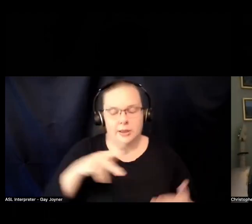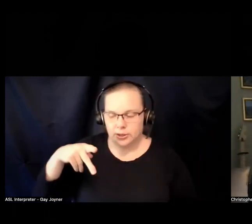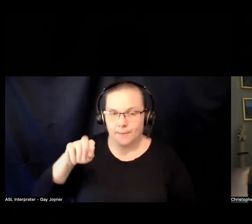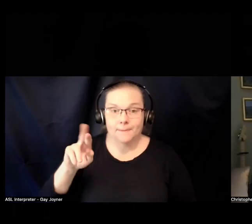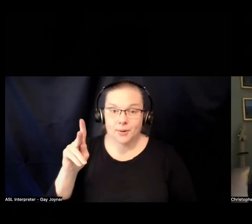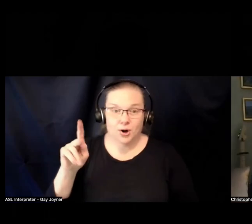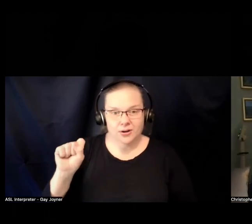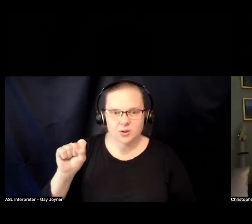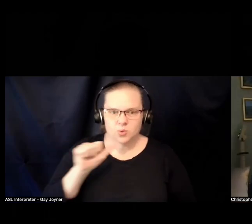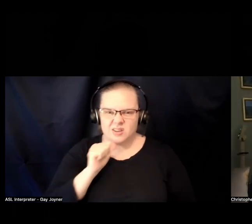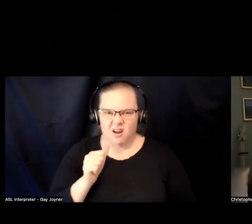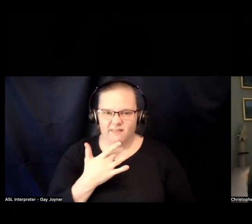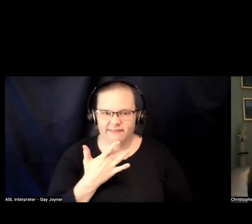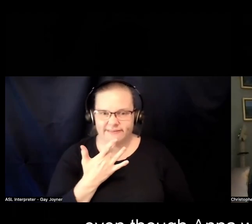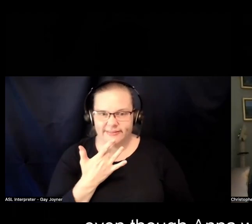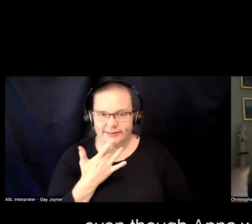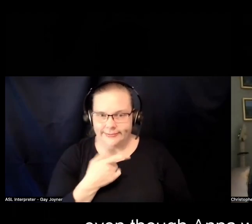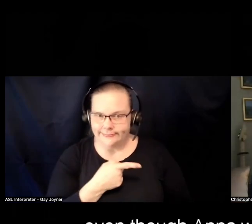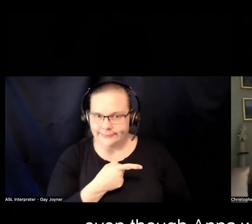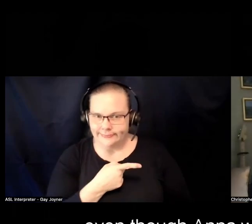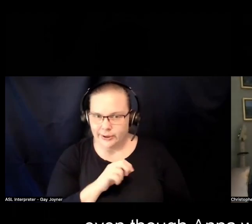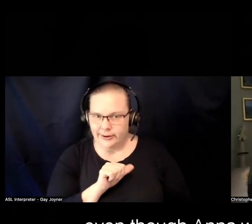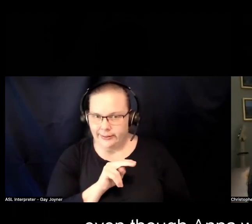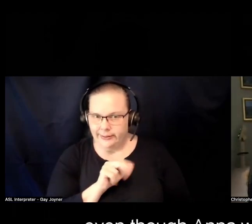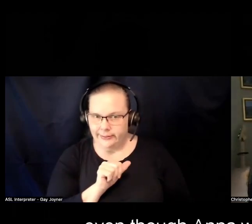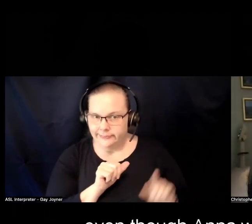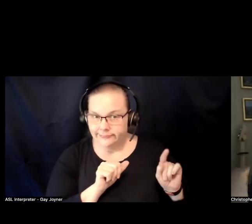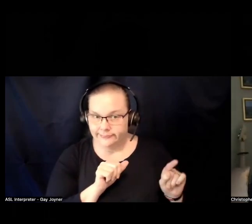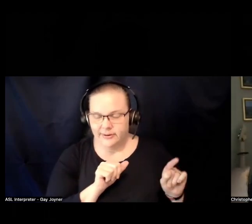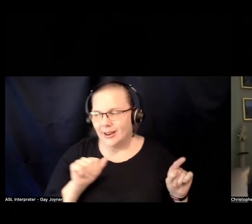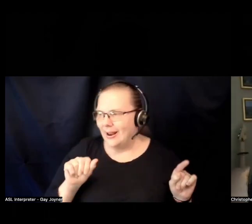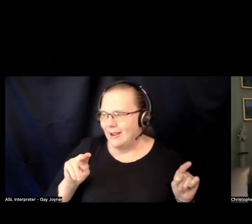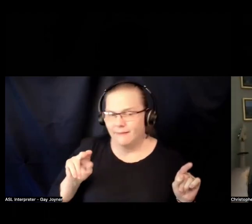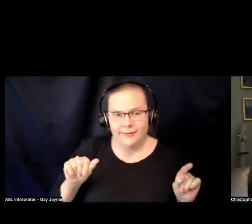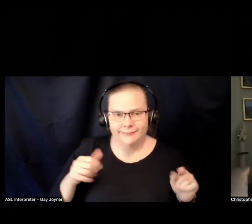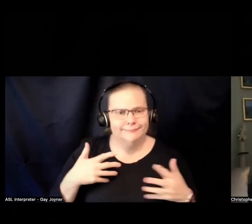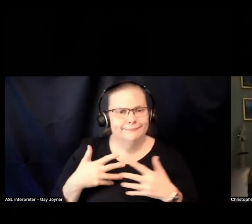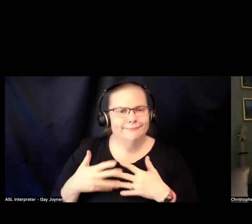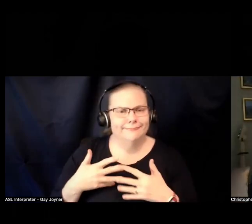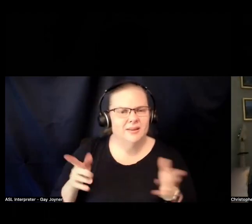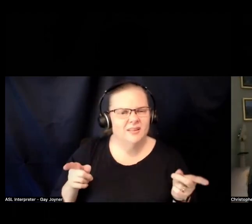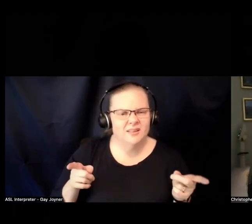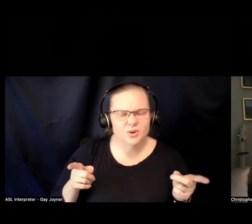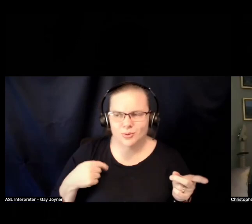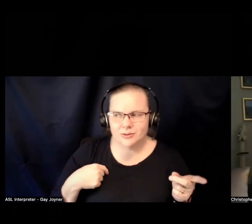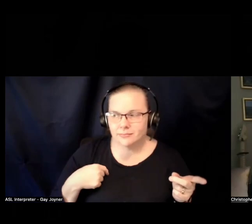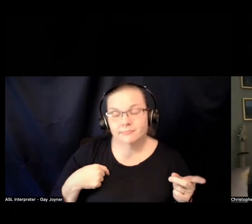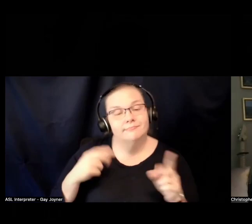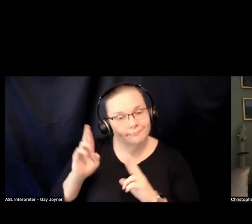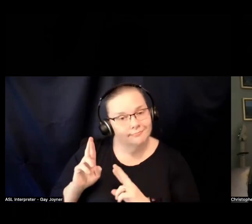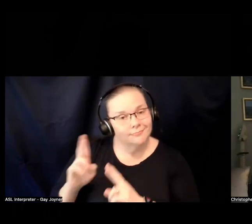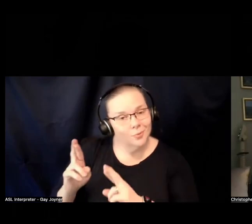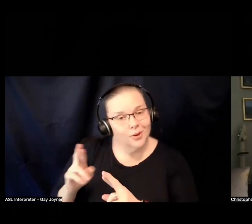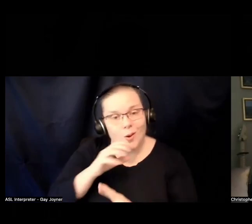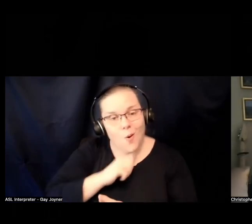super fond of Anna Rosenberg, even though Anna was always very deferential to the older woman.